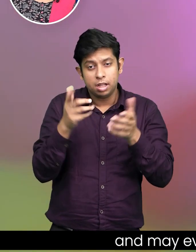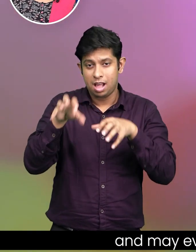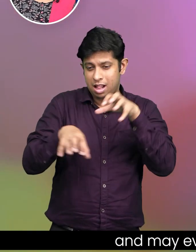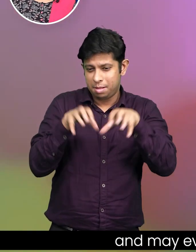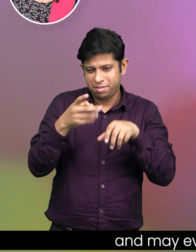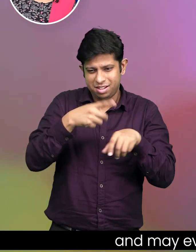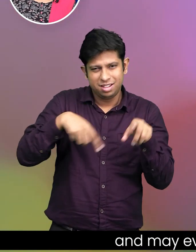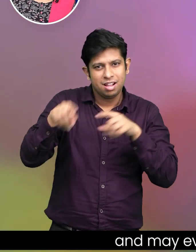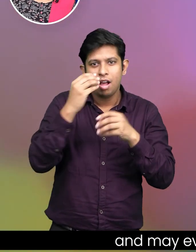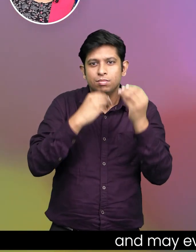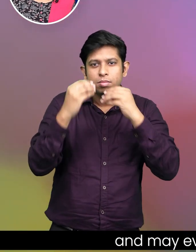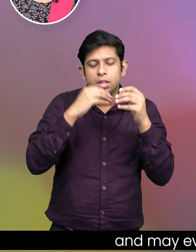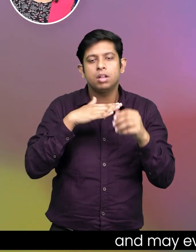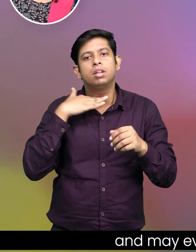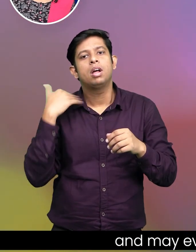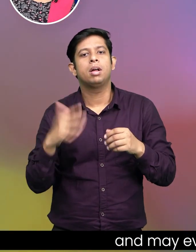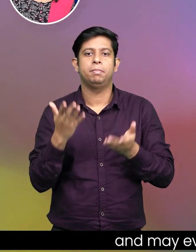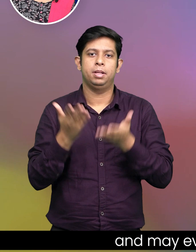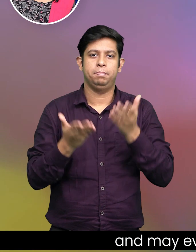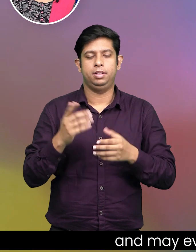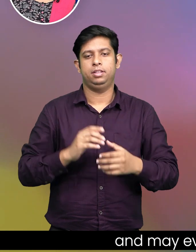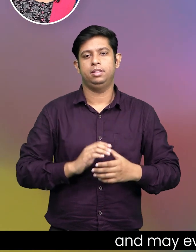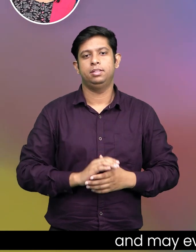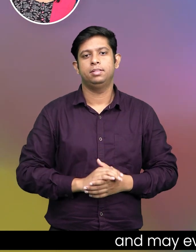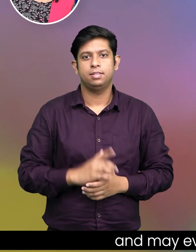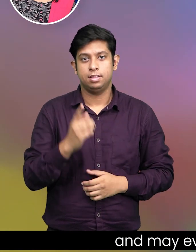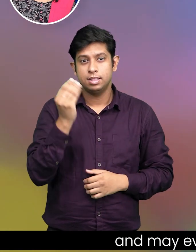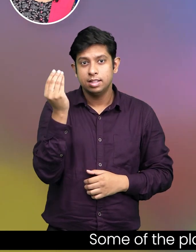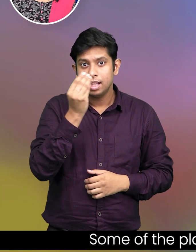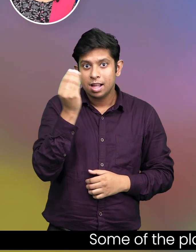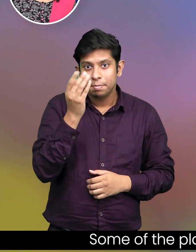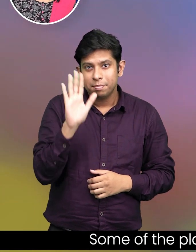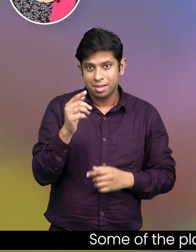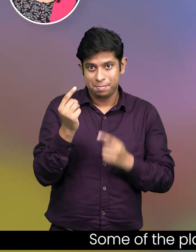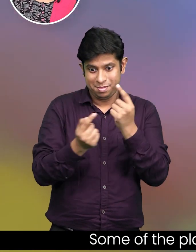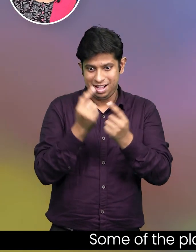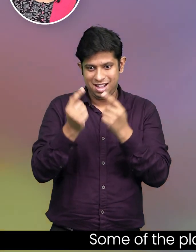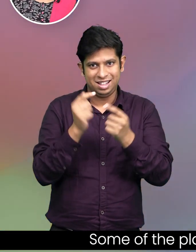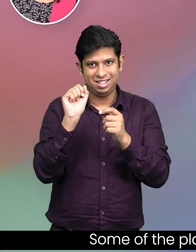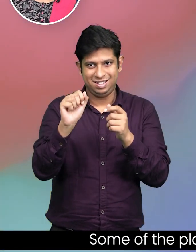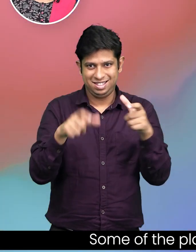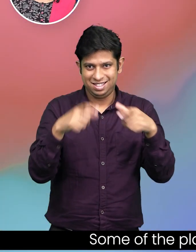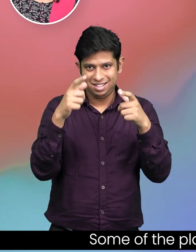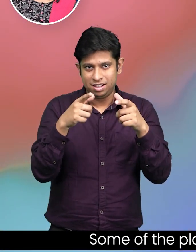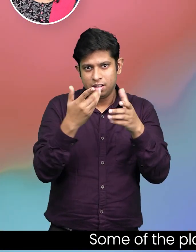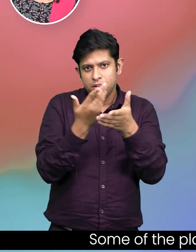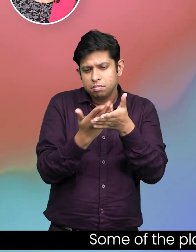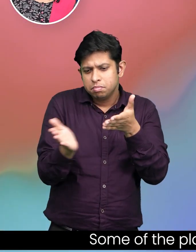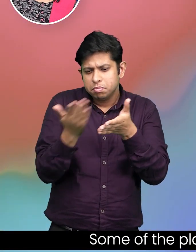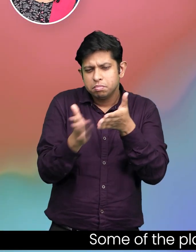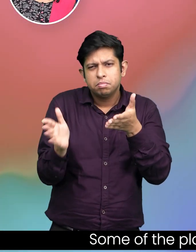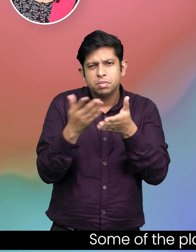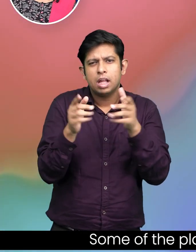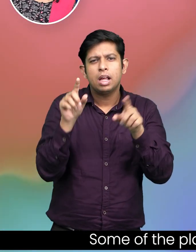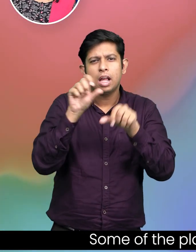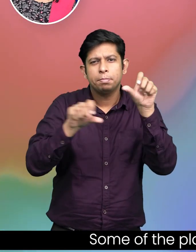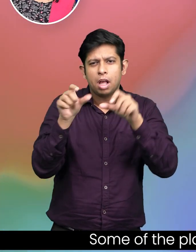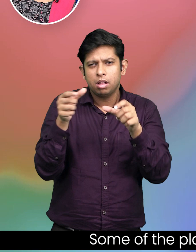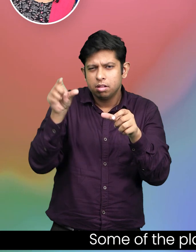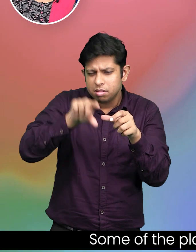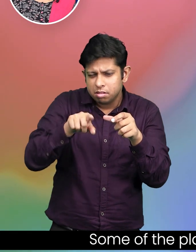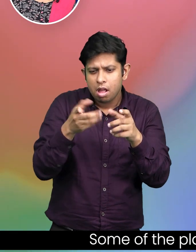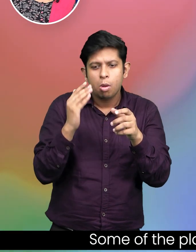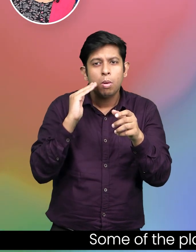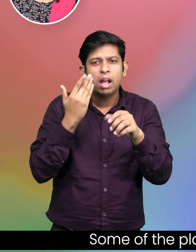kill the animals that eats them. Some of the plants secrete chemicals